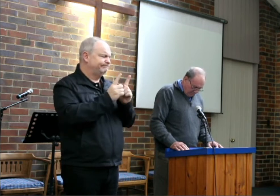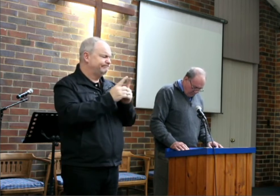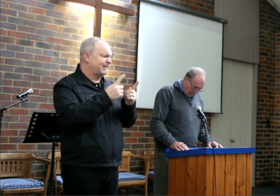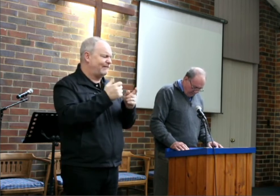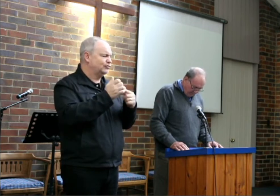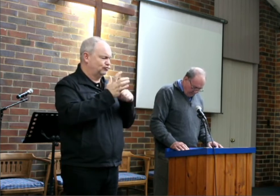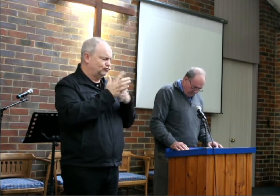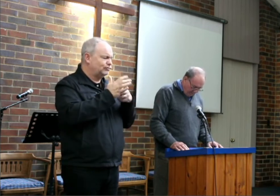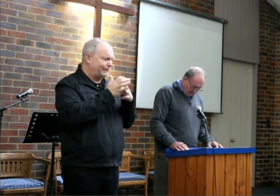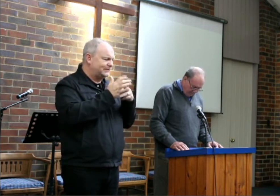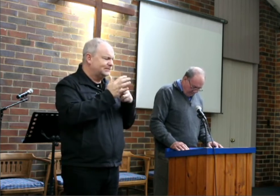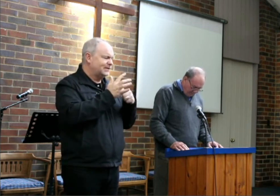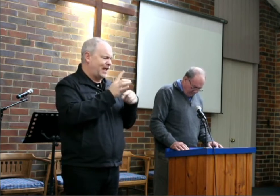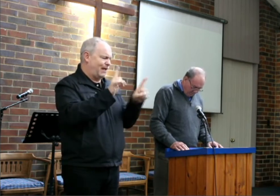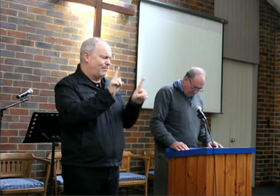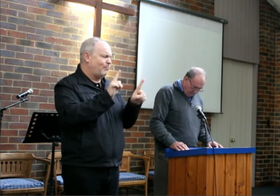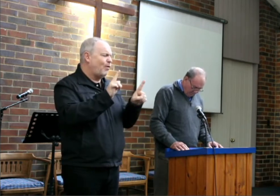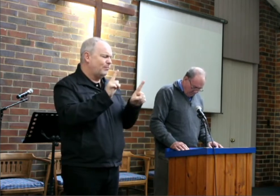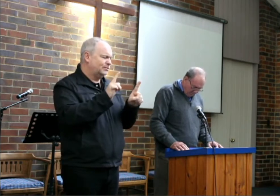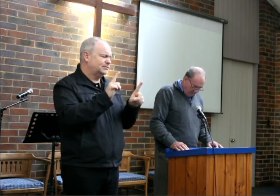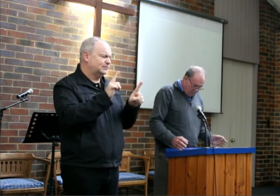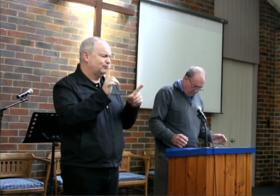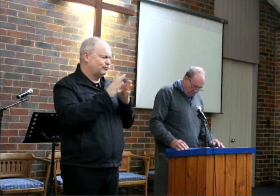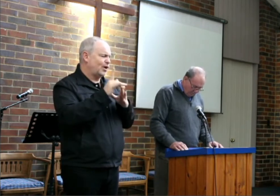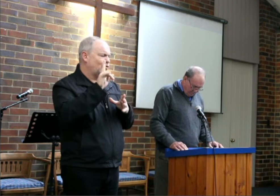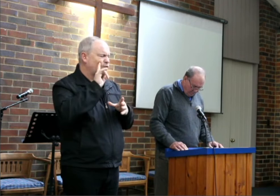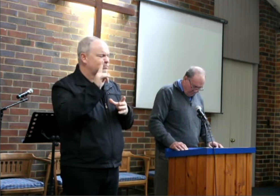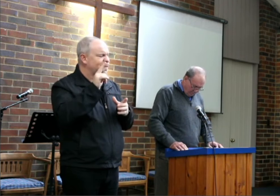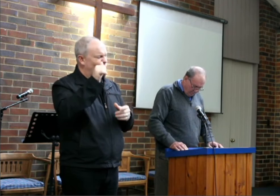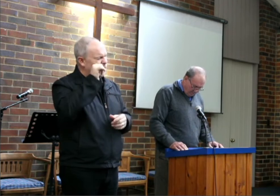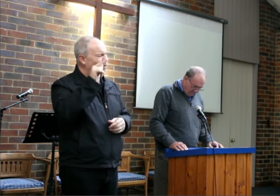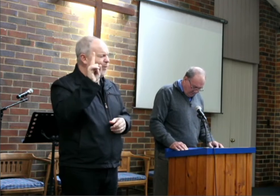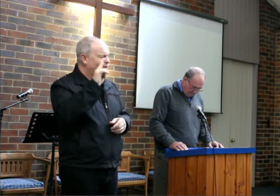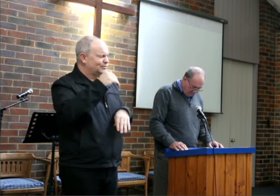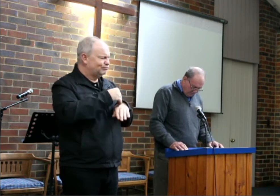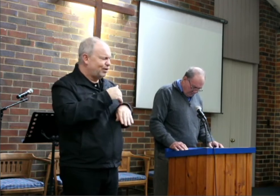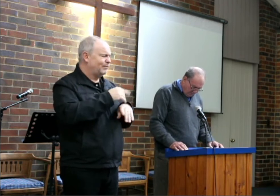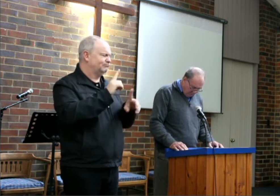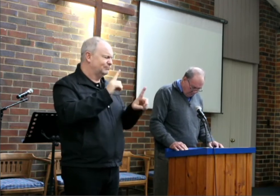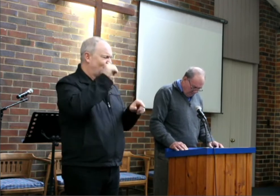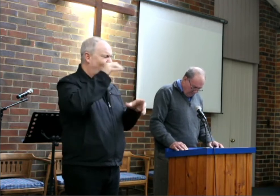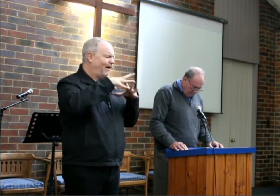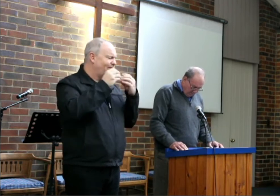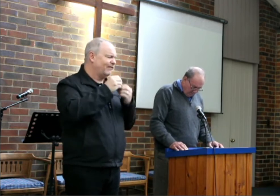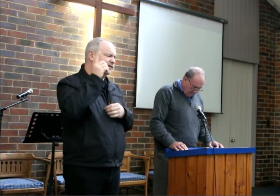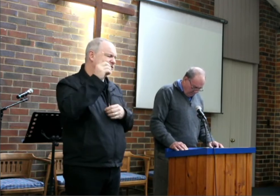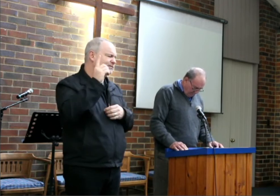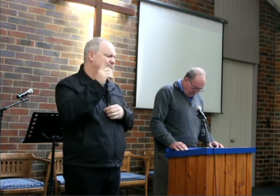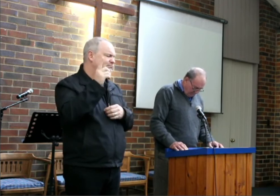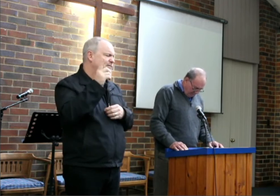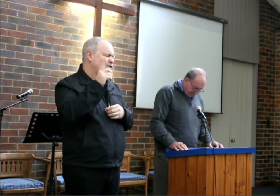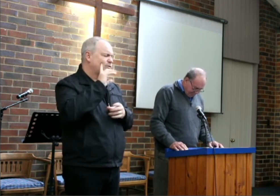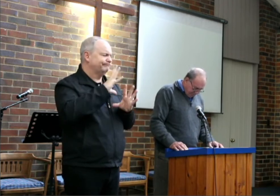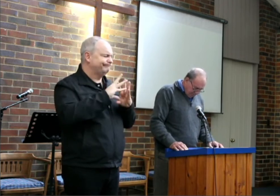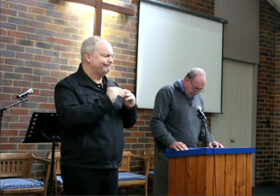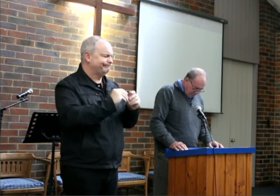having treatment for that. But we pray that you will, again, you know what the real problem and the underlying condition is, and that you will resolve